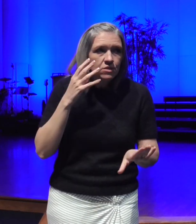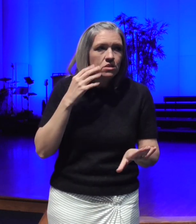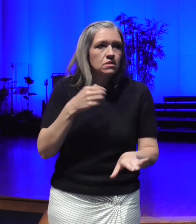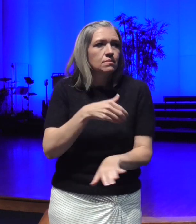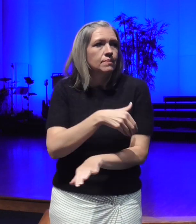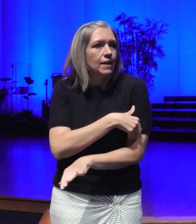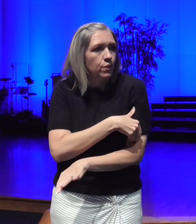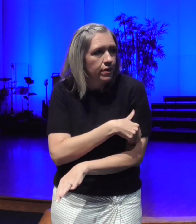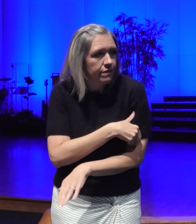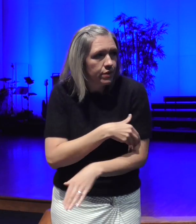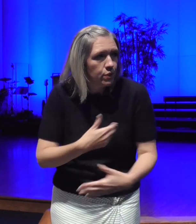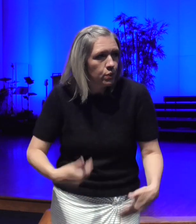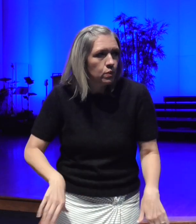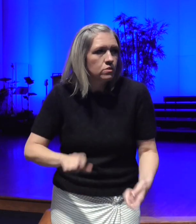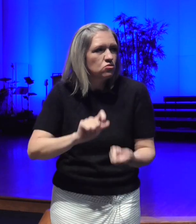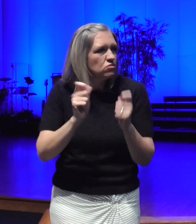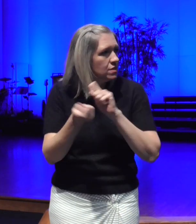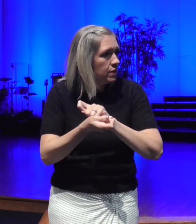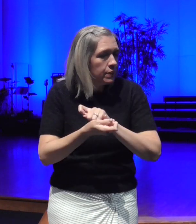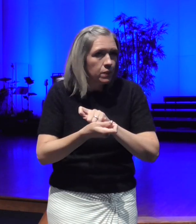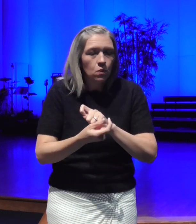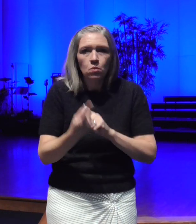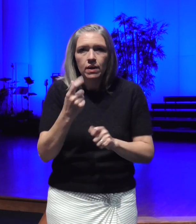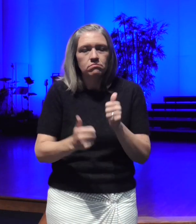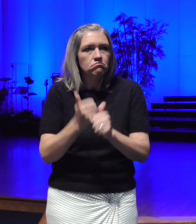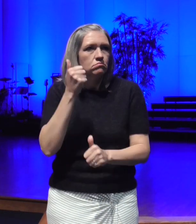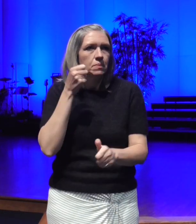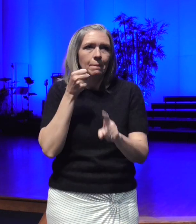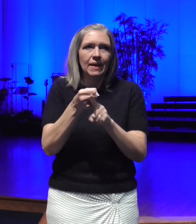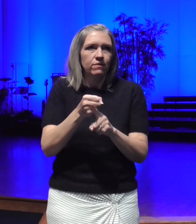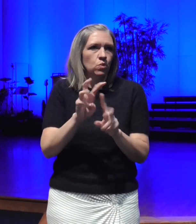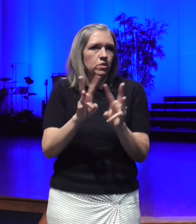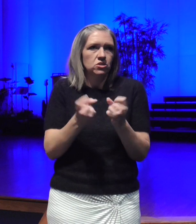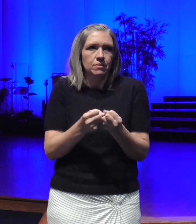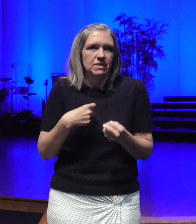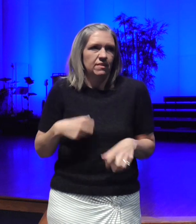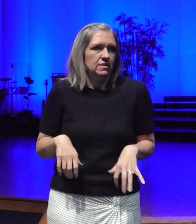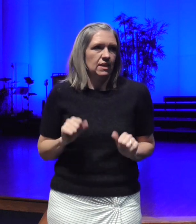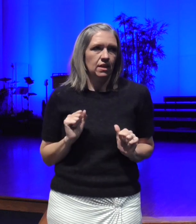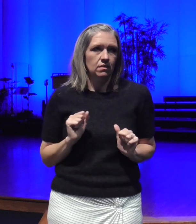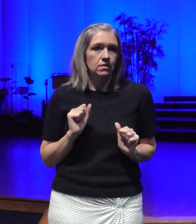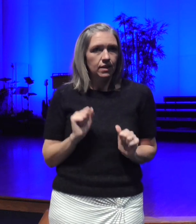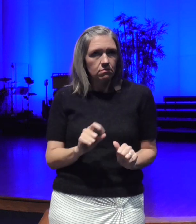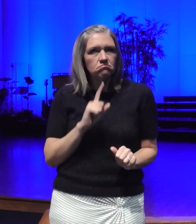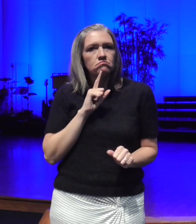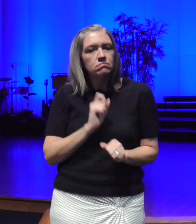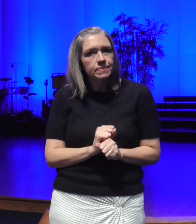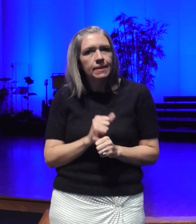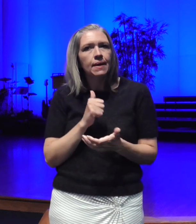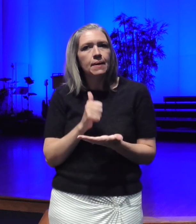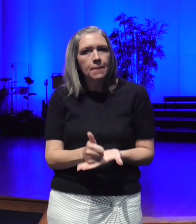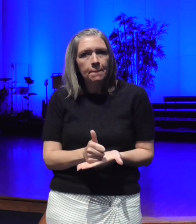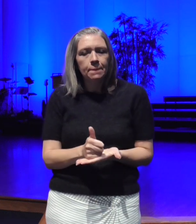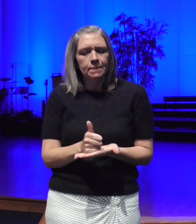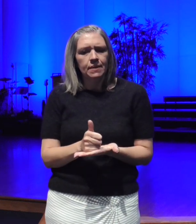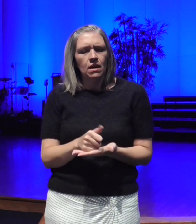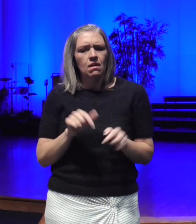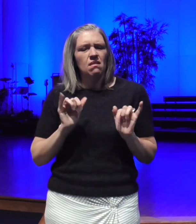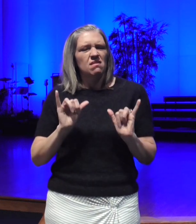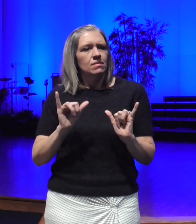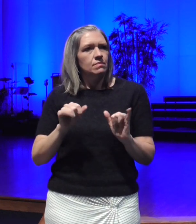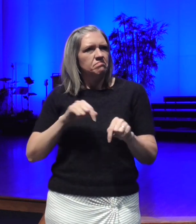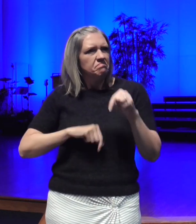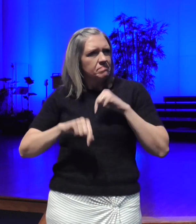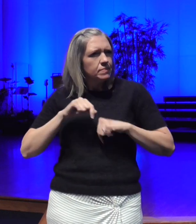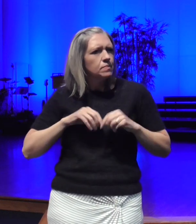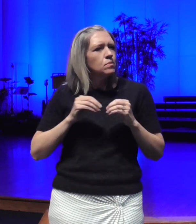transformational experience, one of the most impactful workshops I've taken here that can help us get back to a more